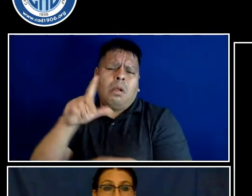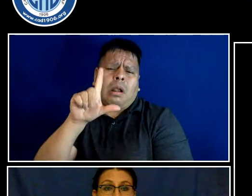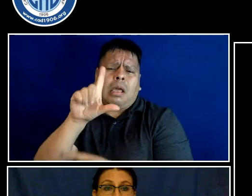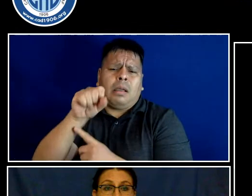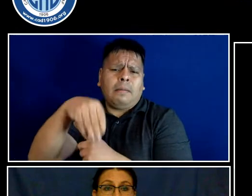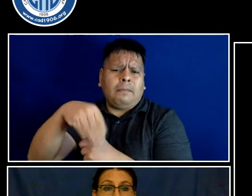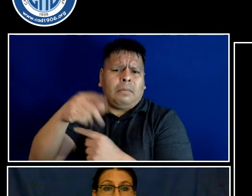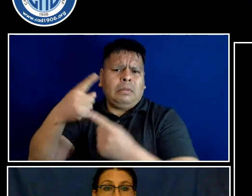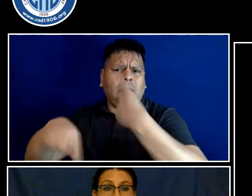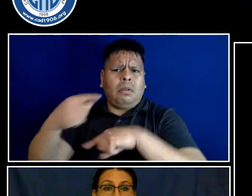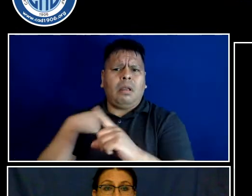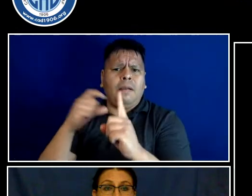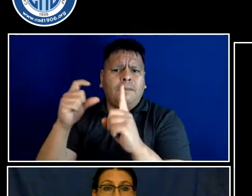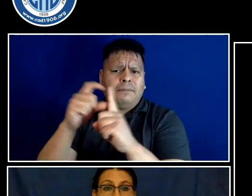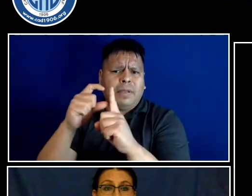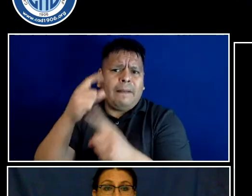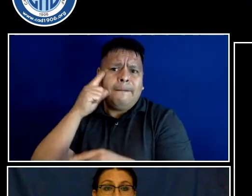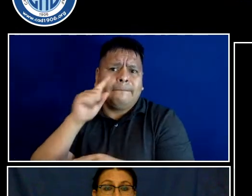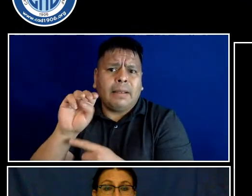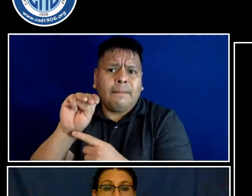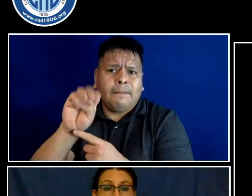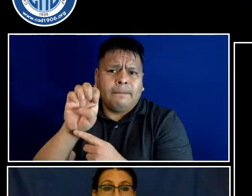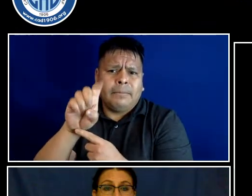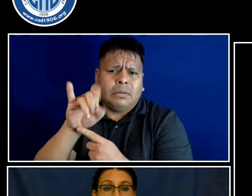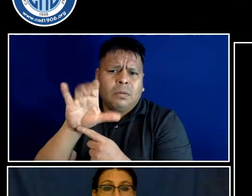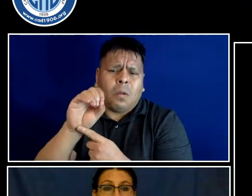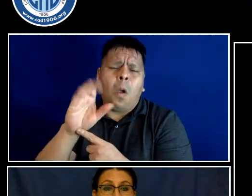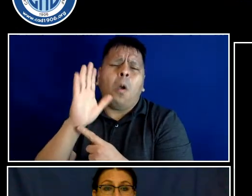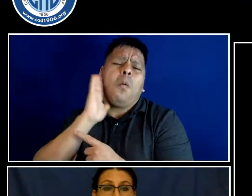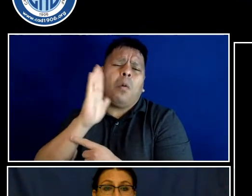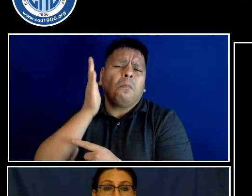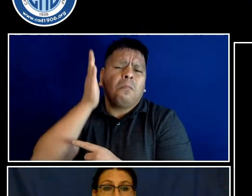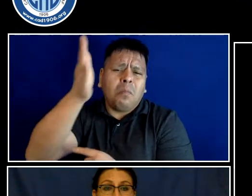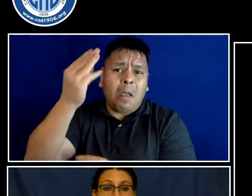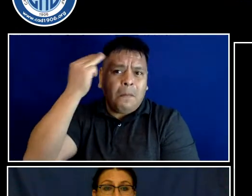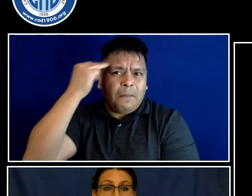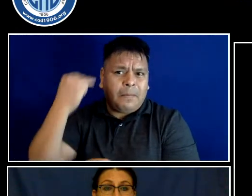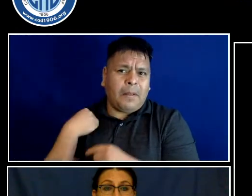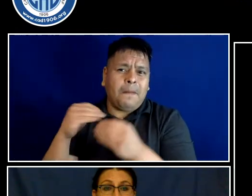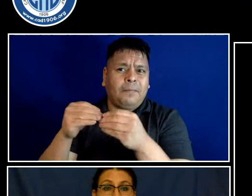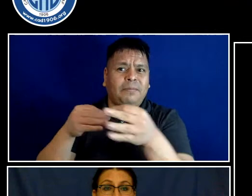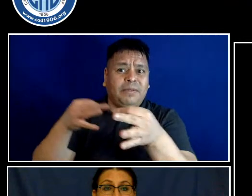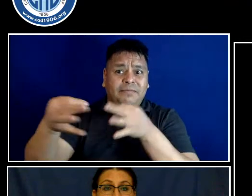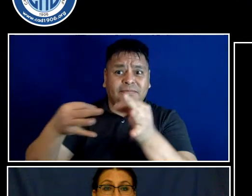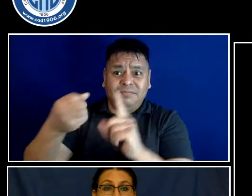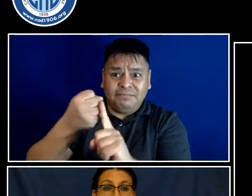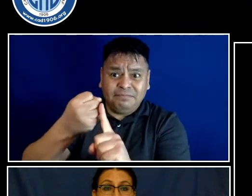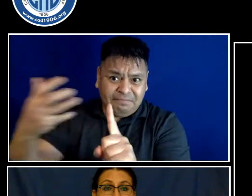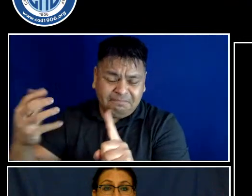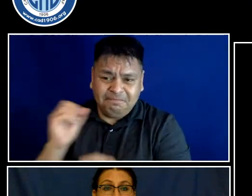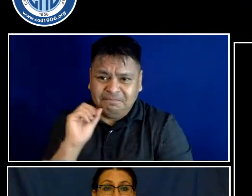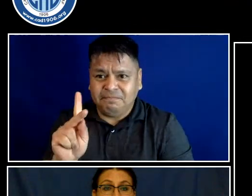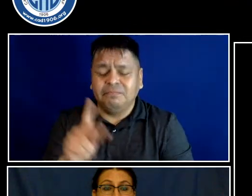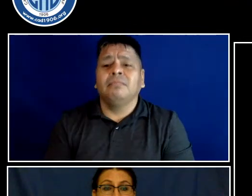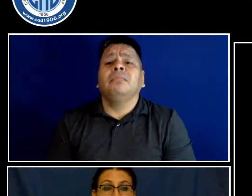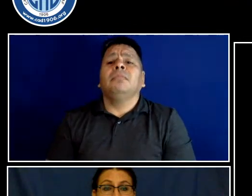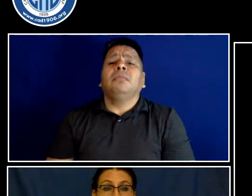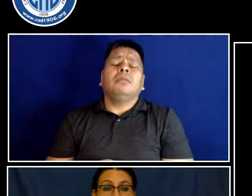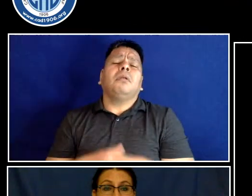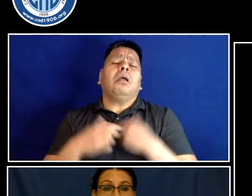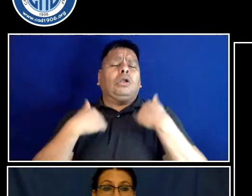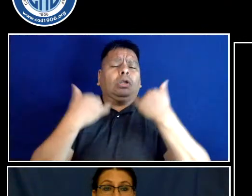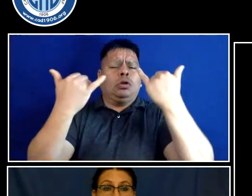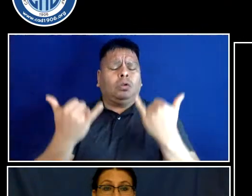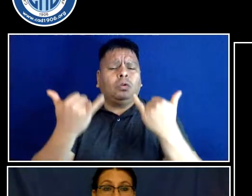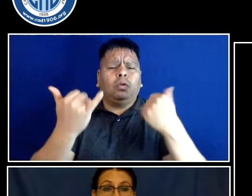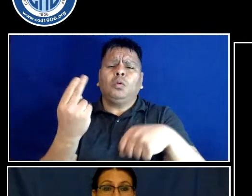Mexican, and we will be expanding more further by showing the sign from Mexican Sign Language that is used